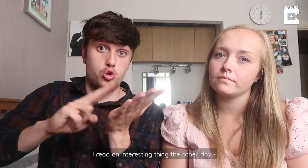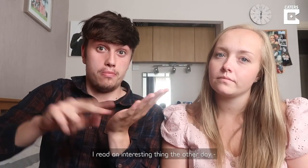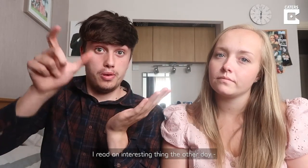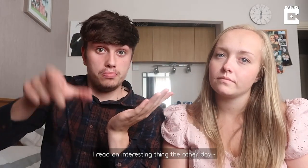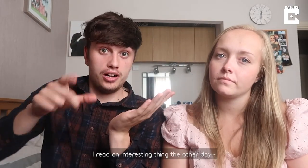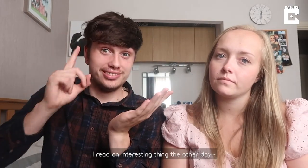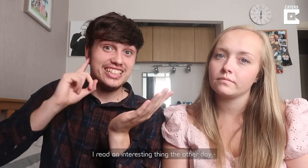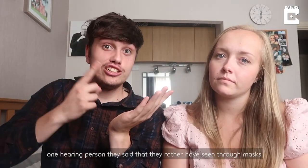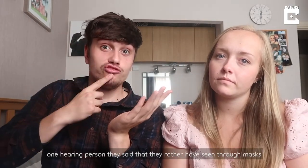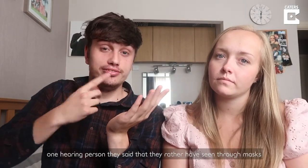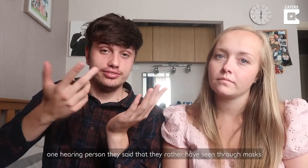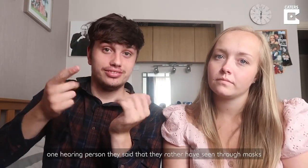helped.